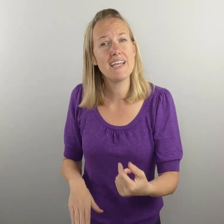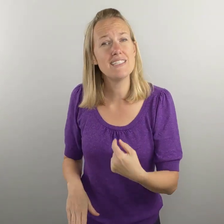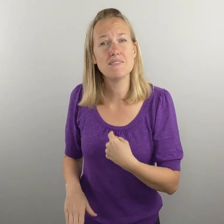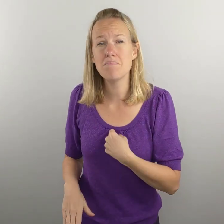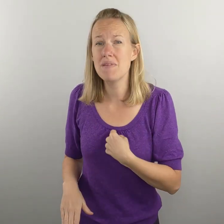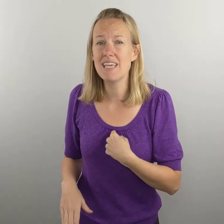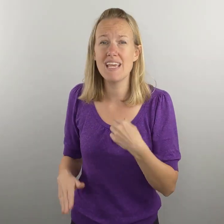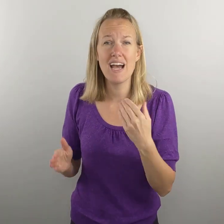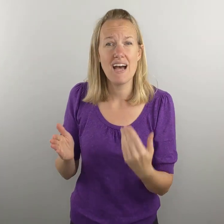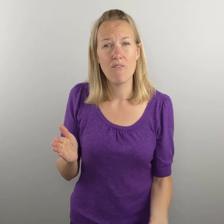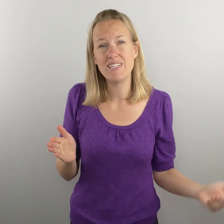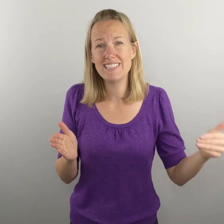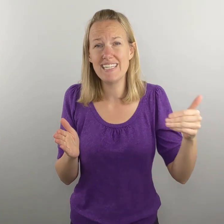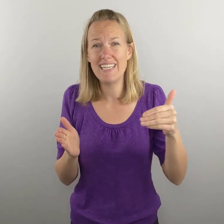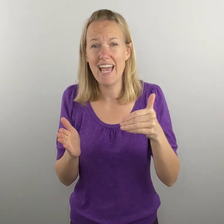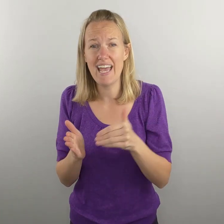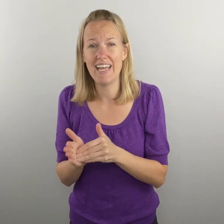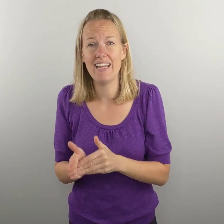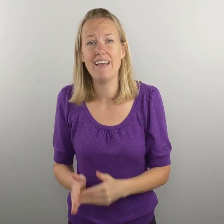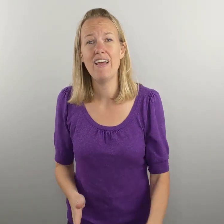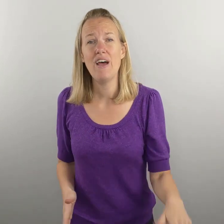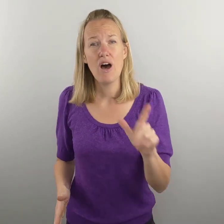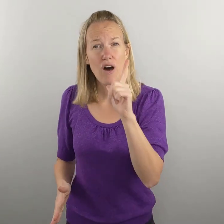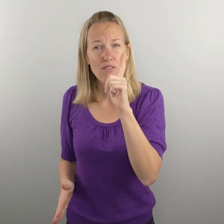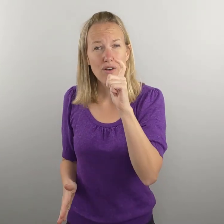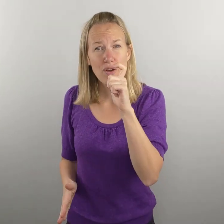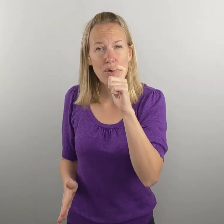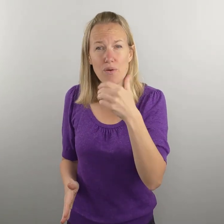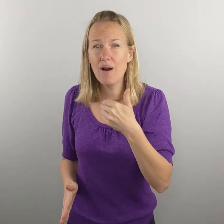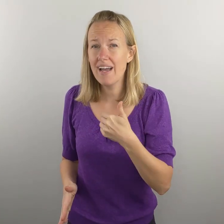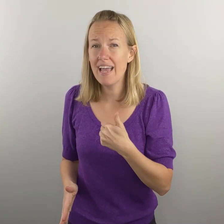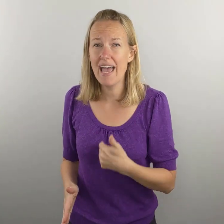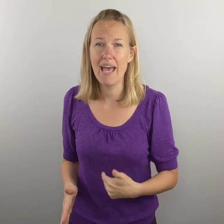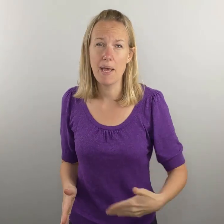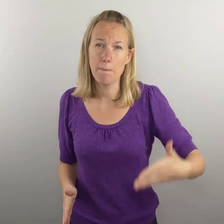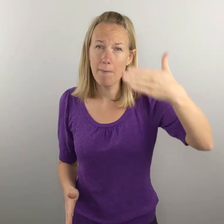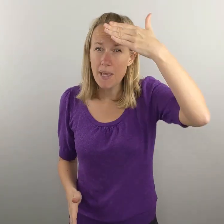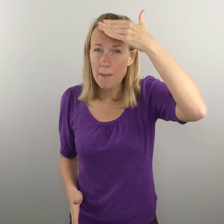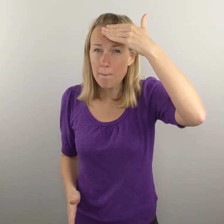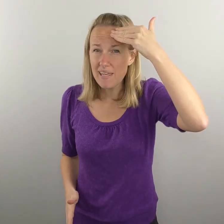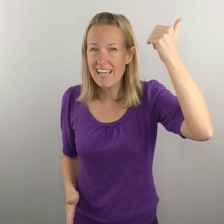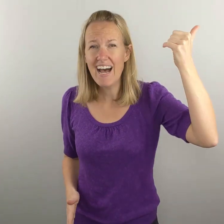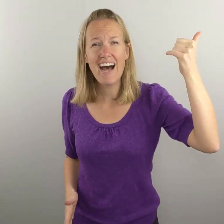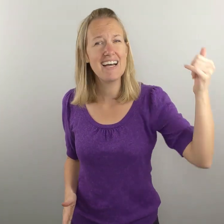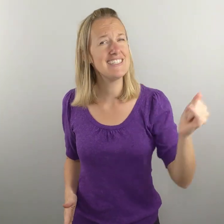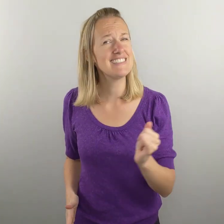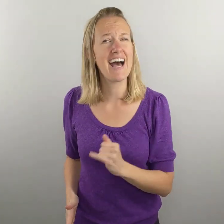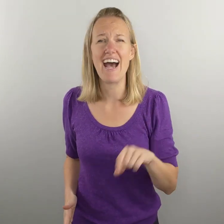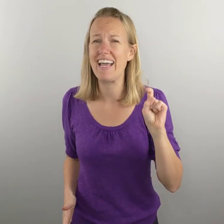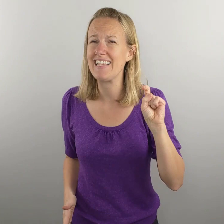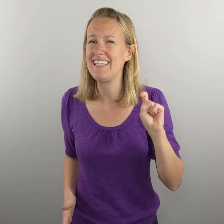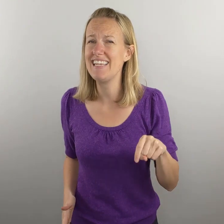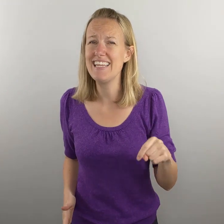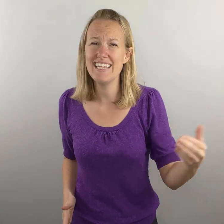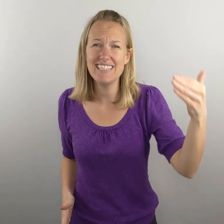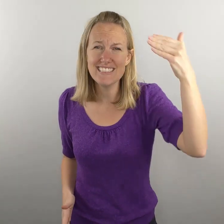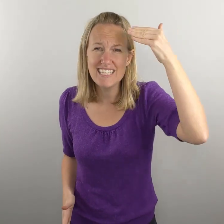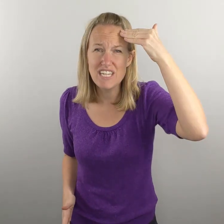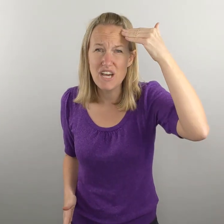Remind me once again of who I am because I need to